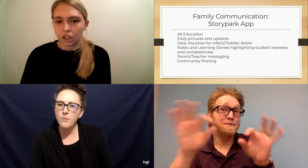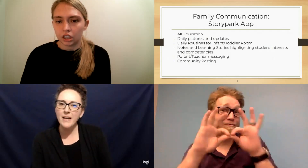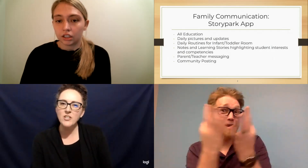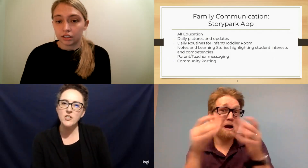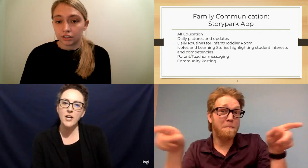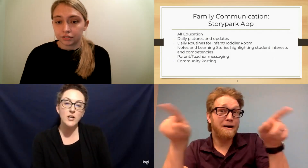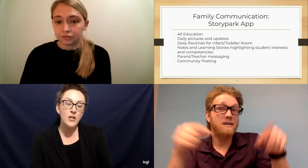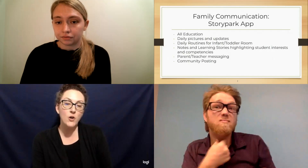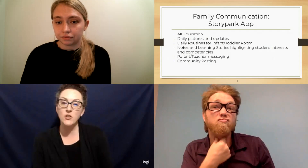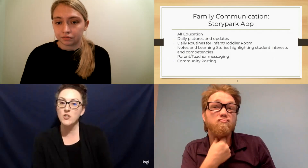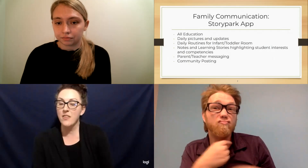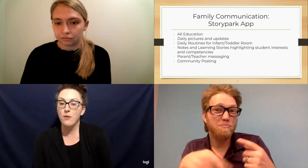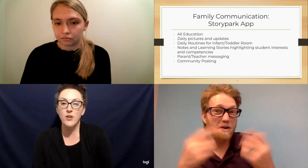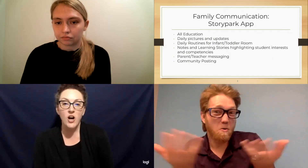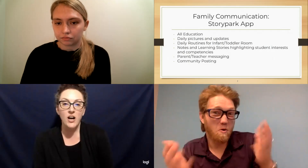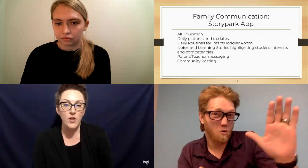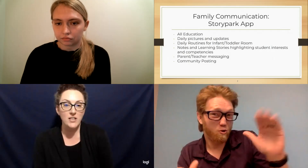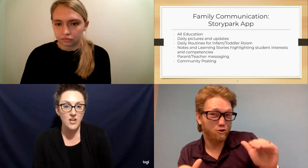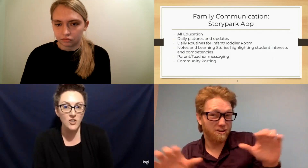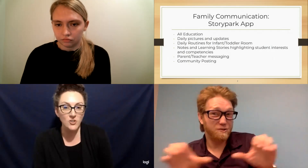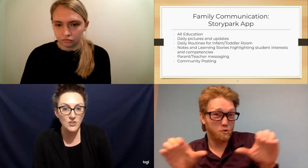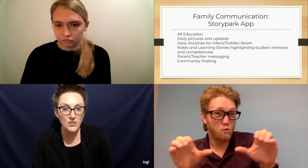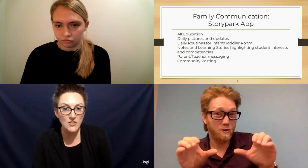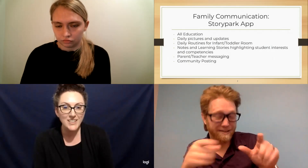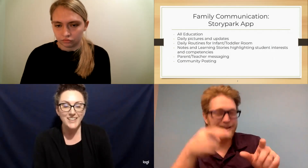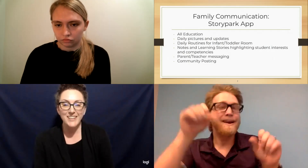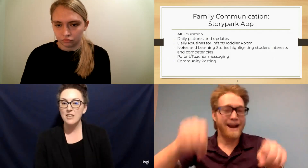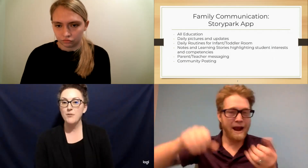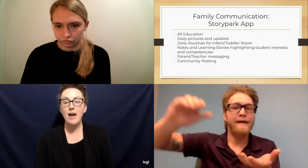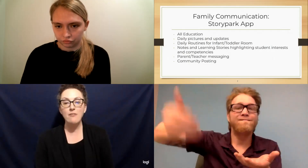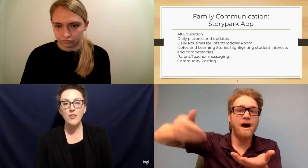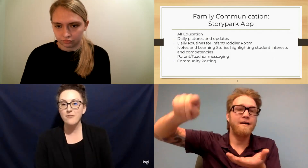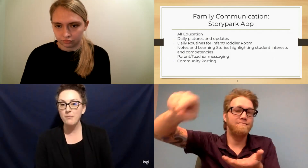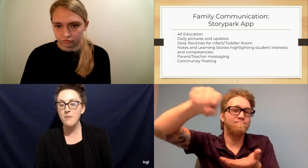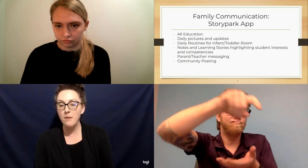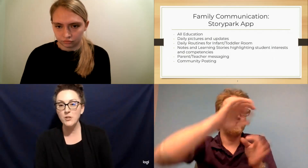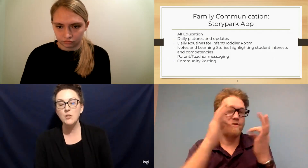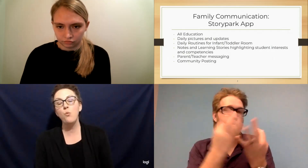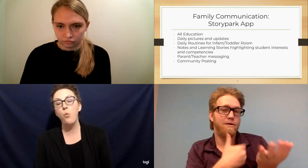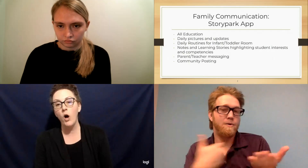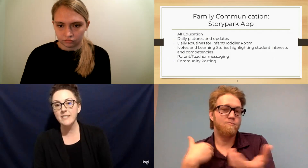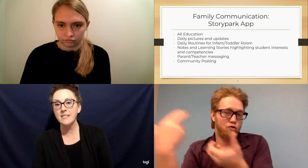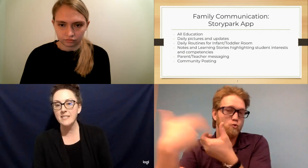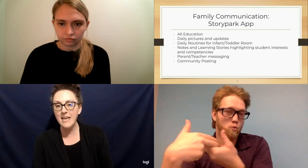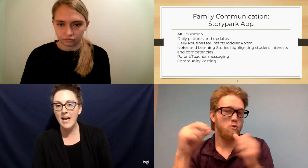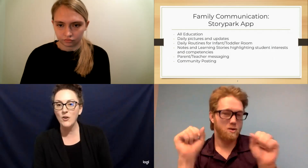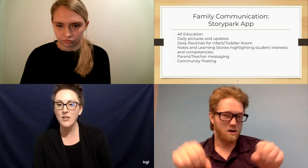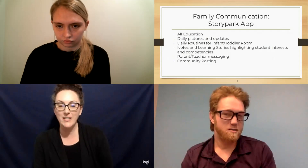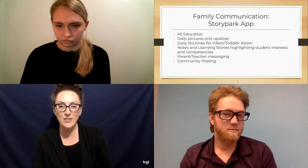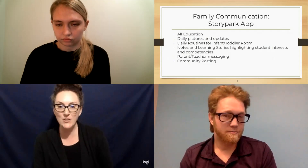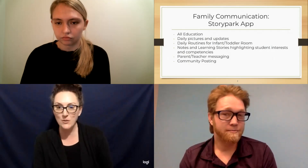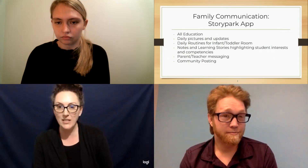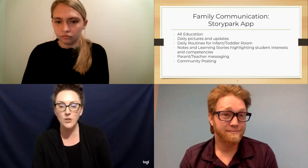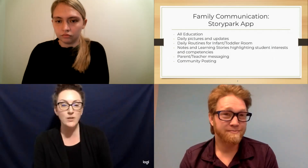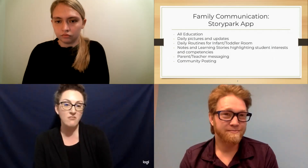we might share, you know, you could share that with your aunts and uncles. If you have other family members who want to see how your